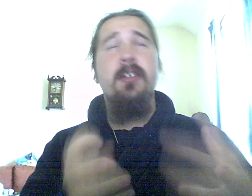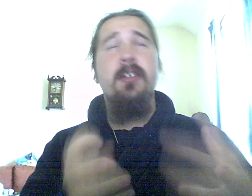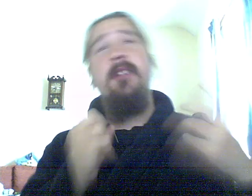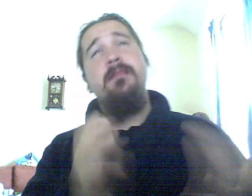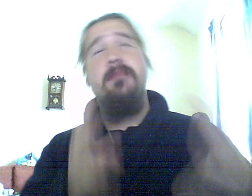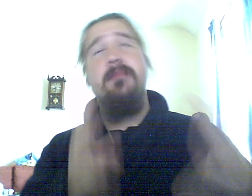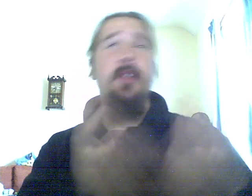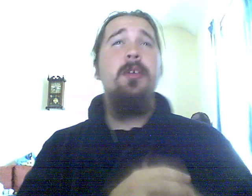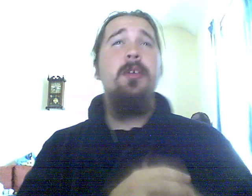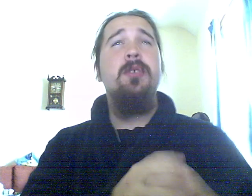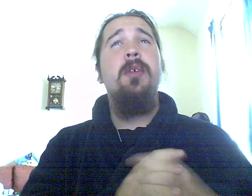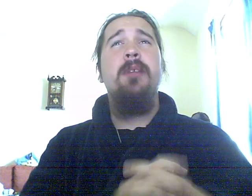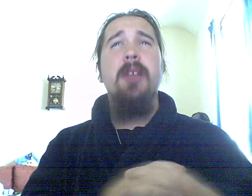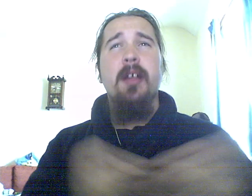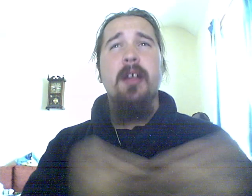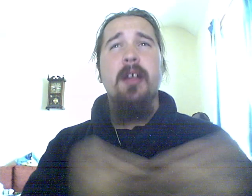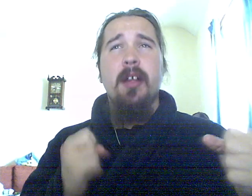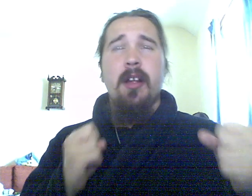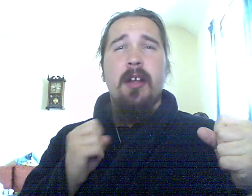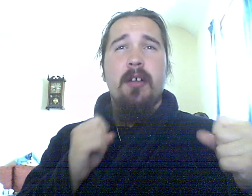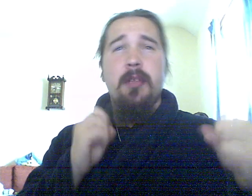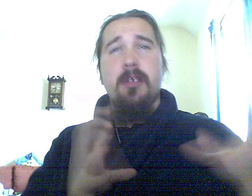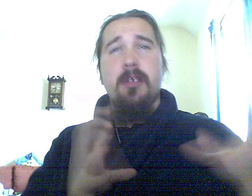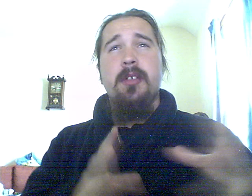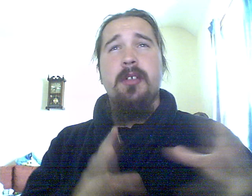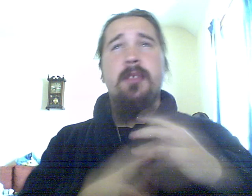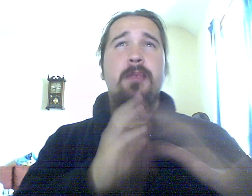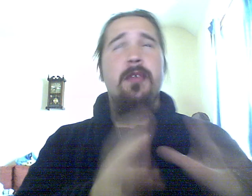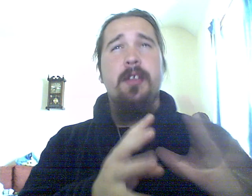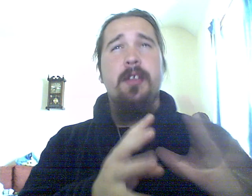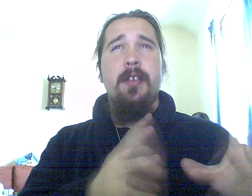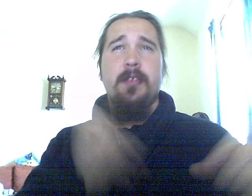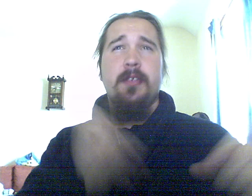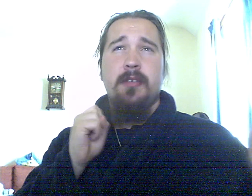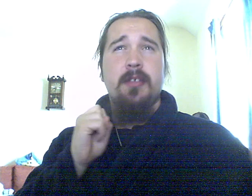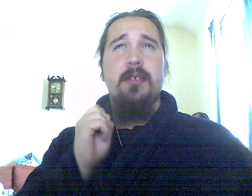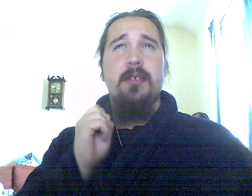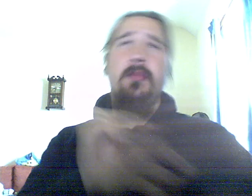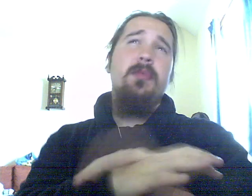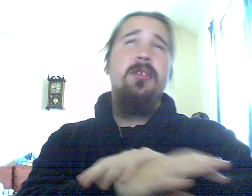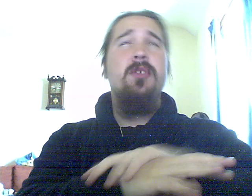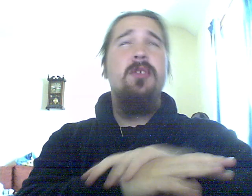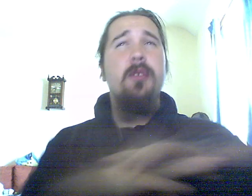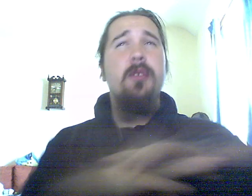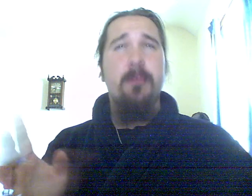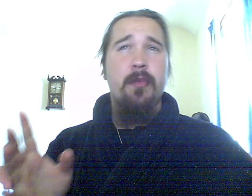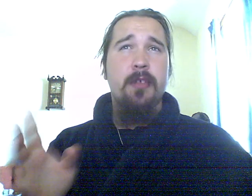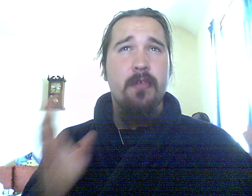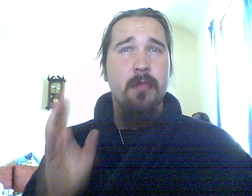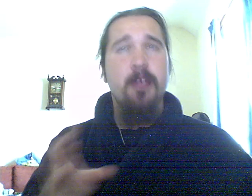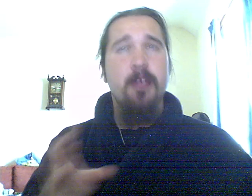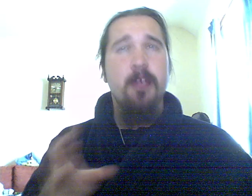sister. It works quite well. Right, Mila Kunis, beautiful in this. There's also some wonderful performances from lots of